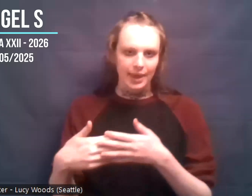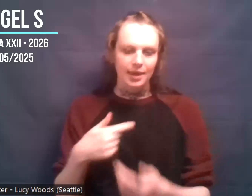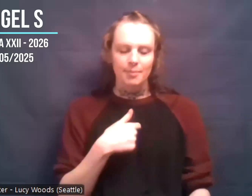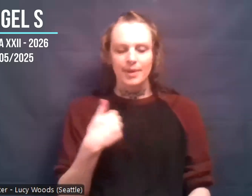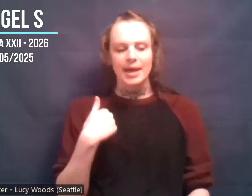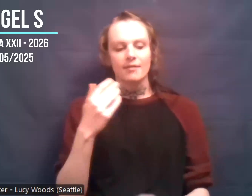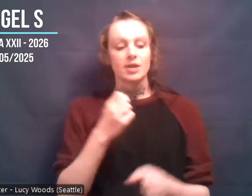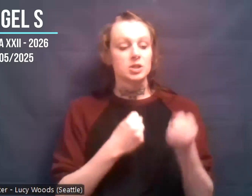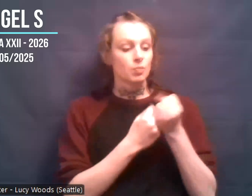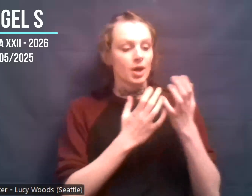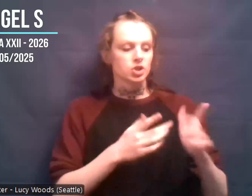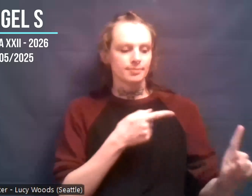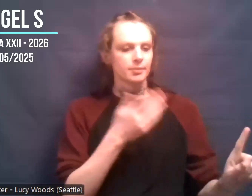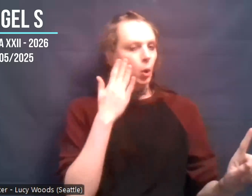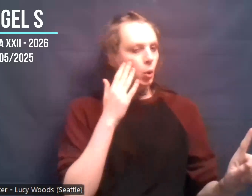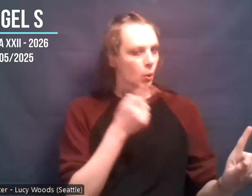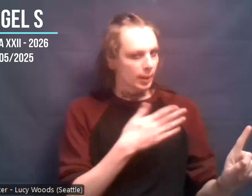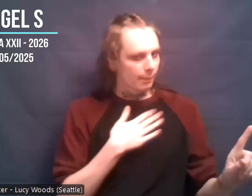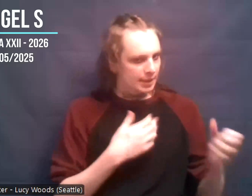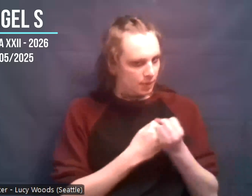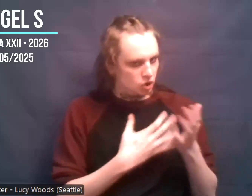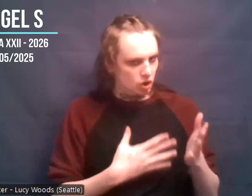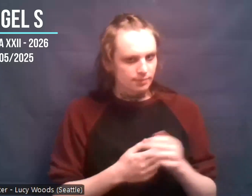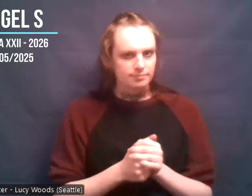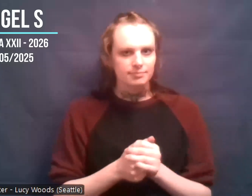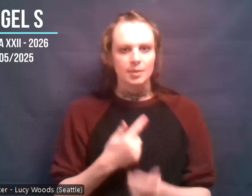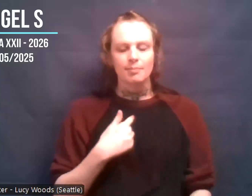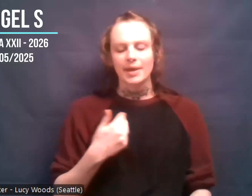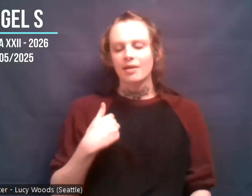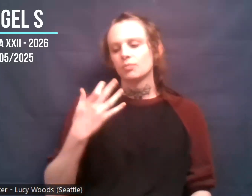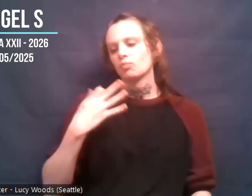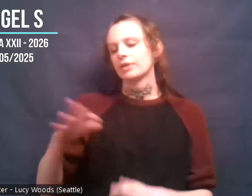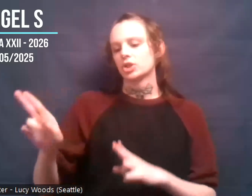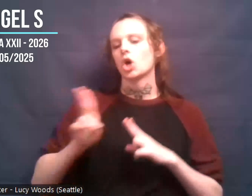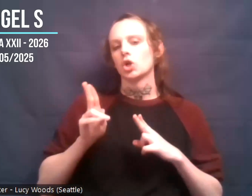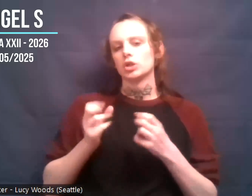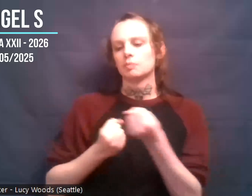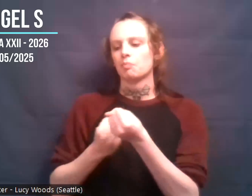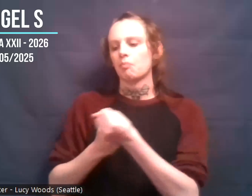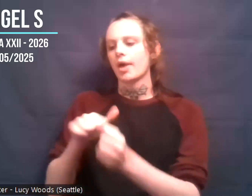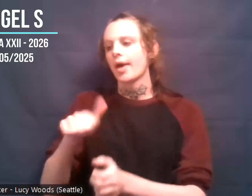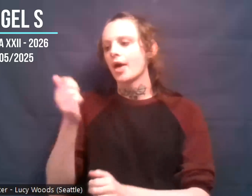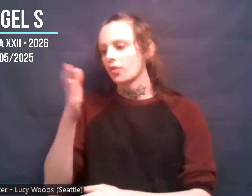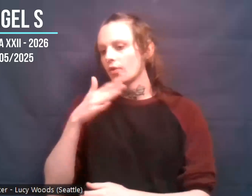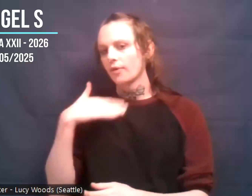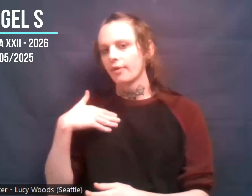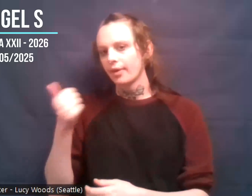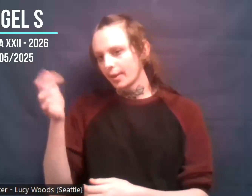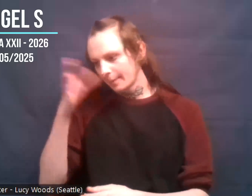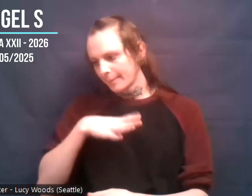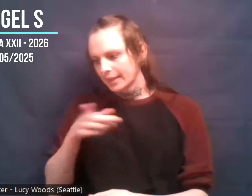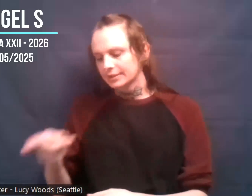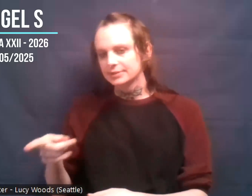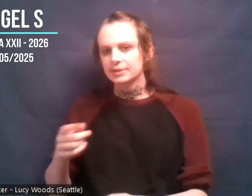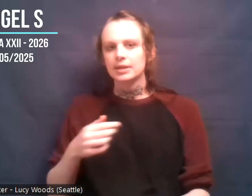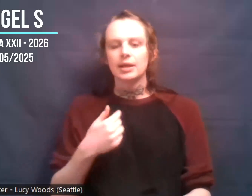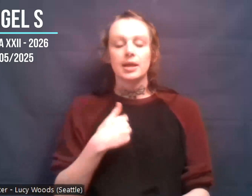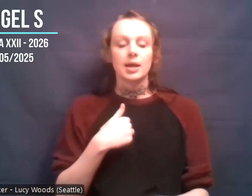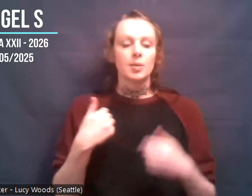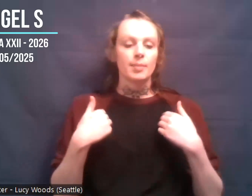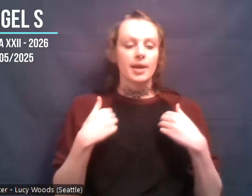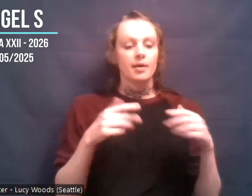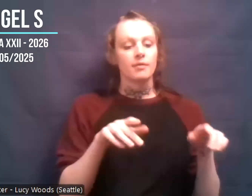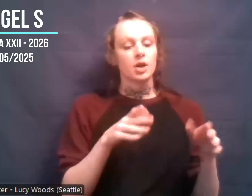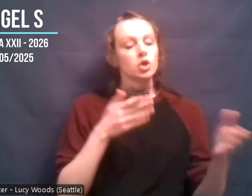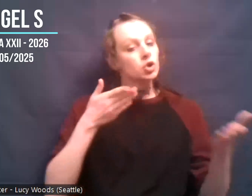sponsor. I have the privilege and honor of sponsoring other young men in this program, and I have a service sponsor who I love dearly